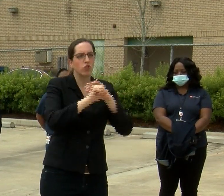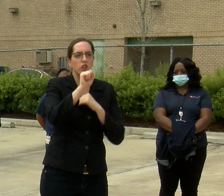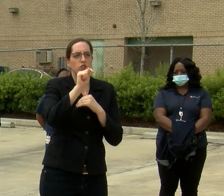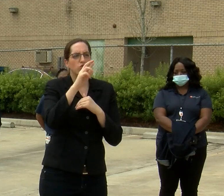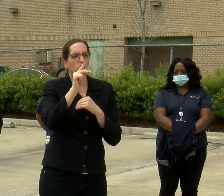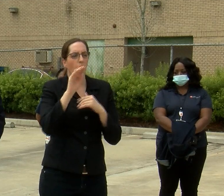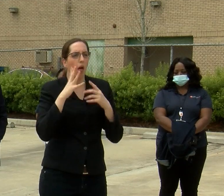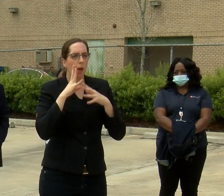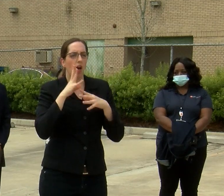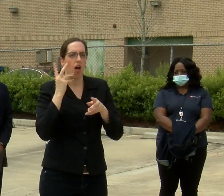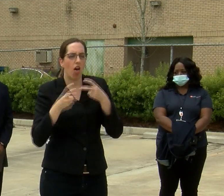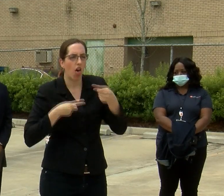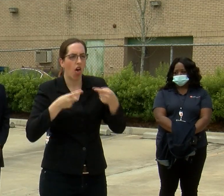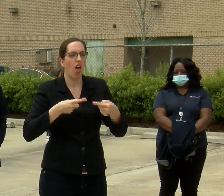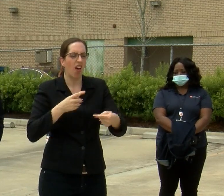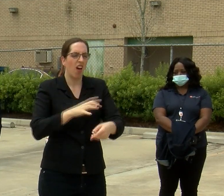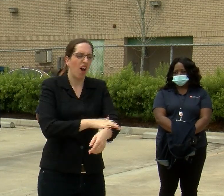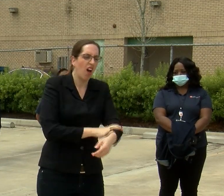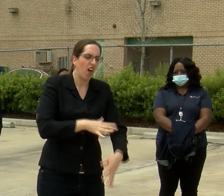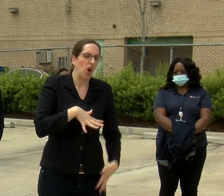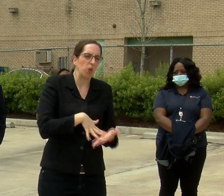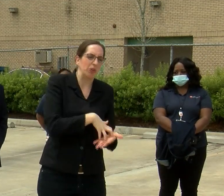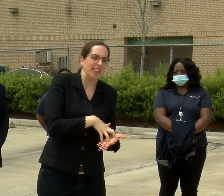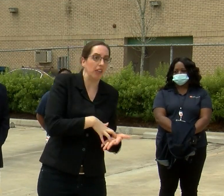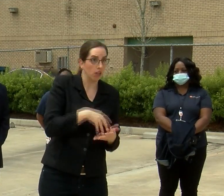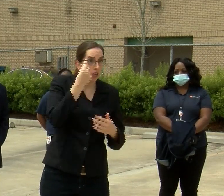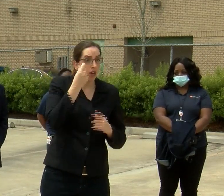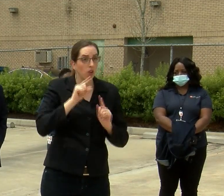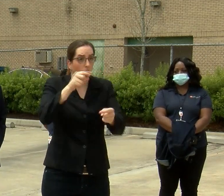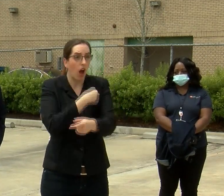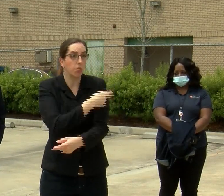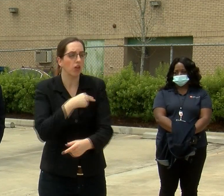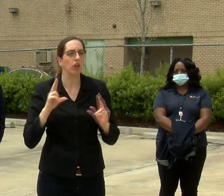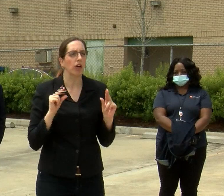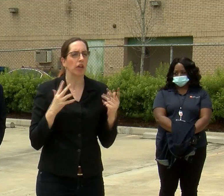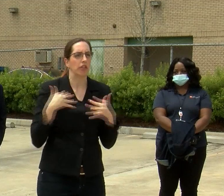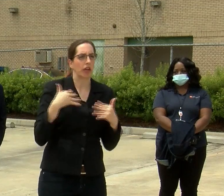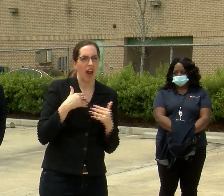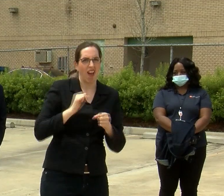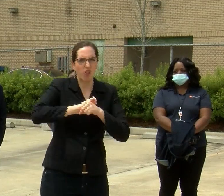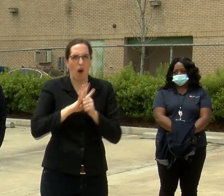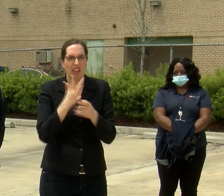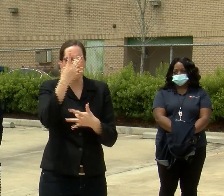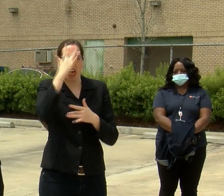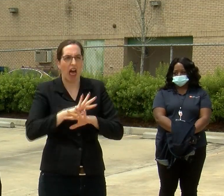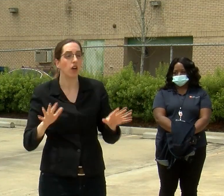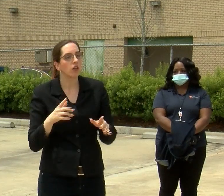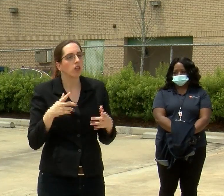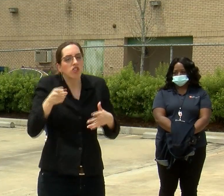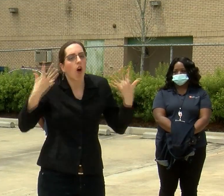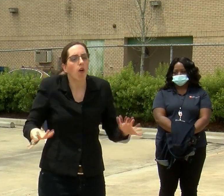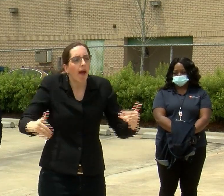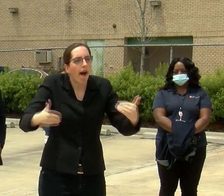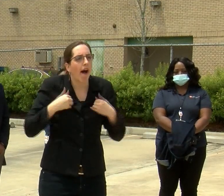difficulty speaking. She developed weakness in her arm and leg. And she didn't go to the hospital because she was afraid that she would catch the virus if she went to the hospital, because she didn't know that she was